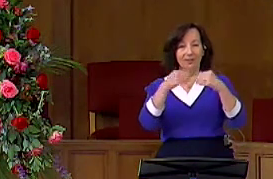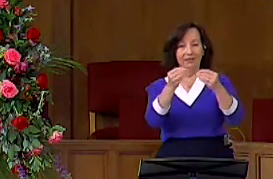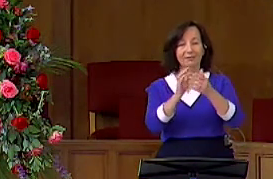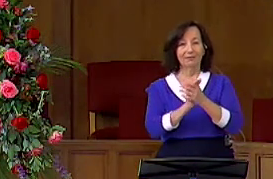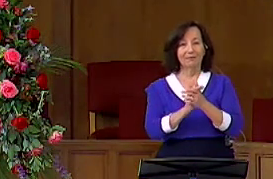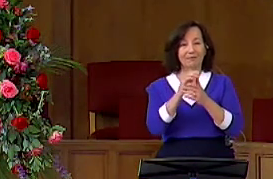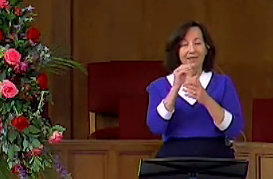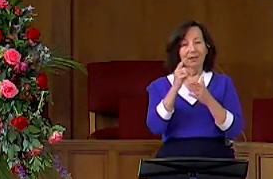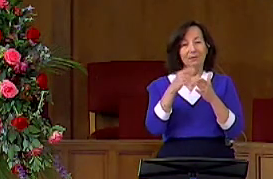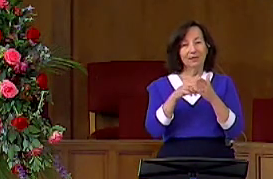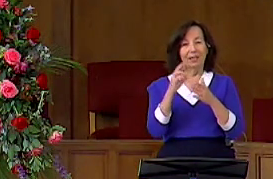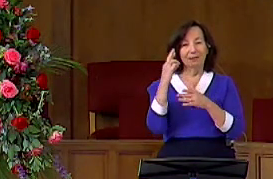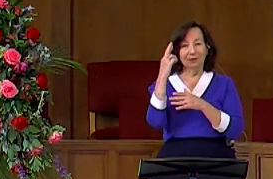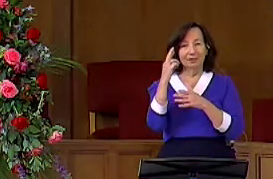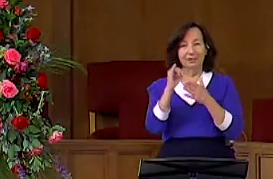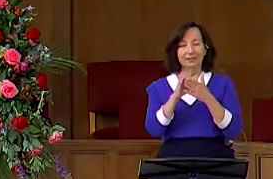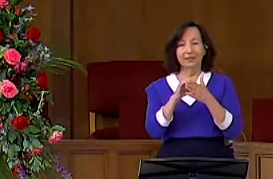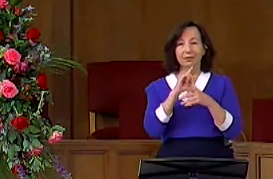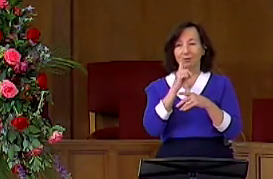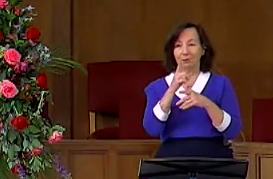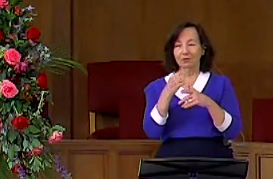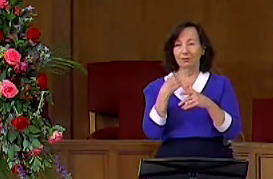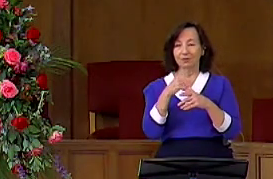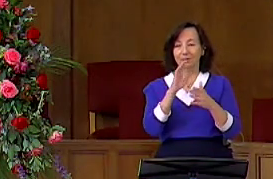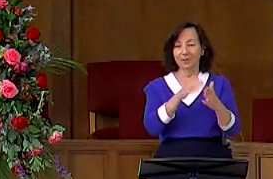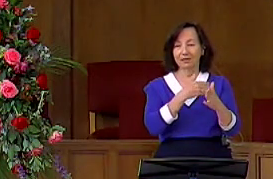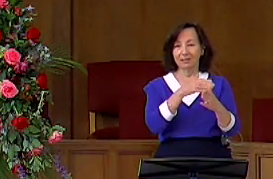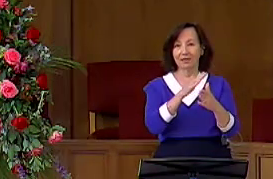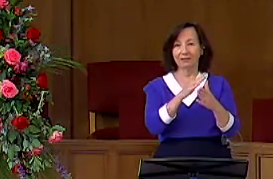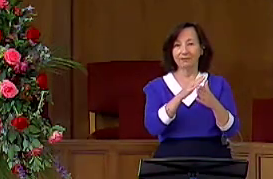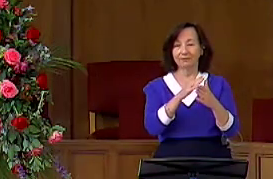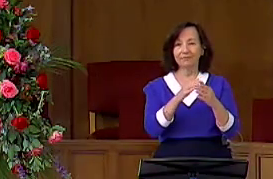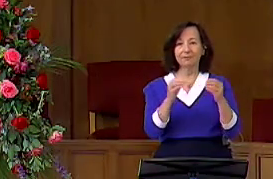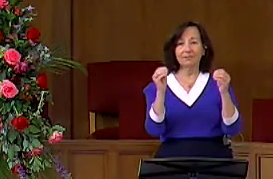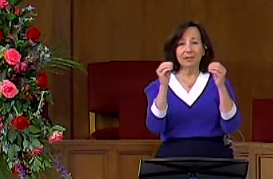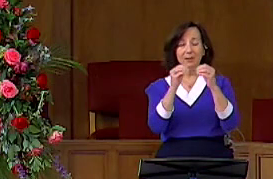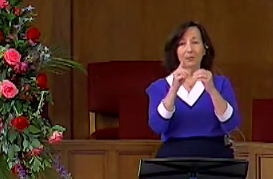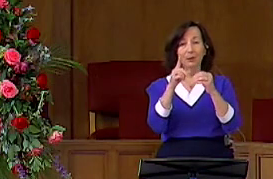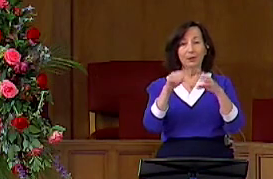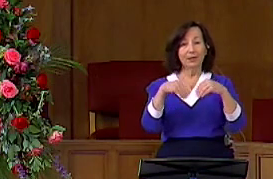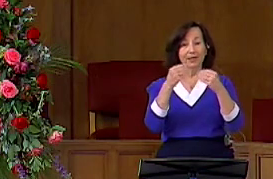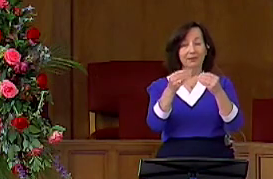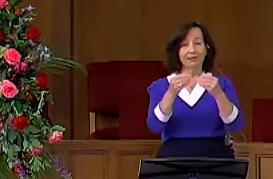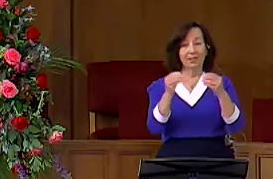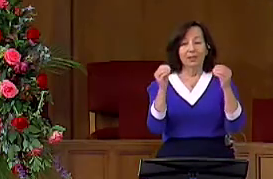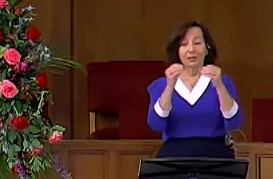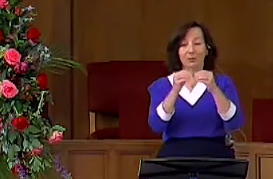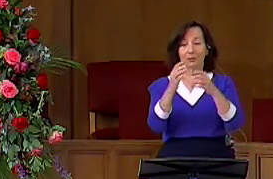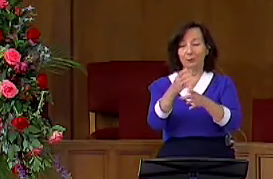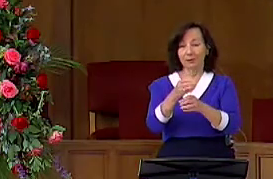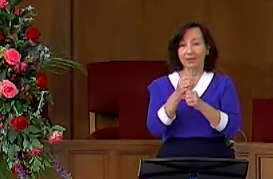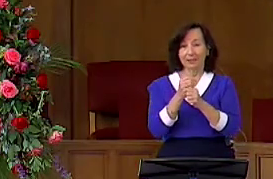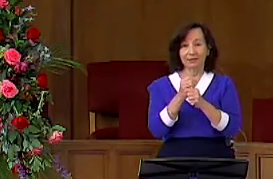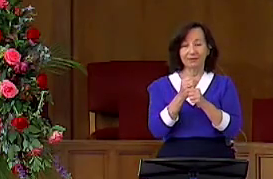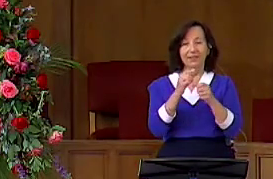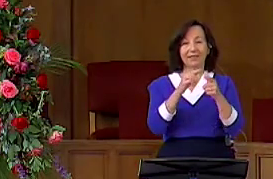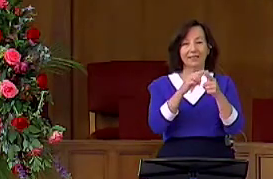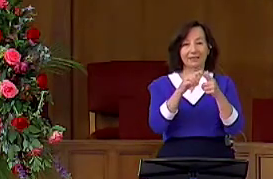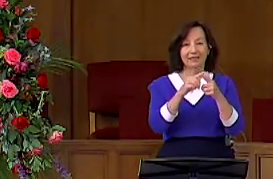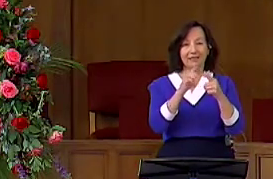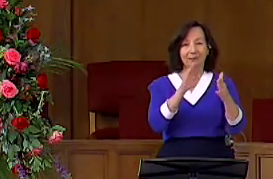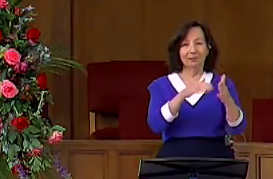what I realized is that it is true. We used to sing the song in our church, the more you give, the more you receive. And then they would sing